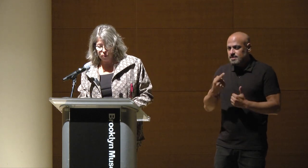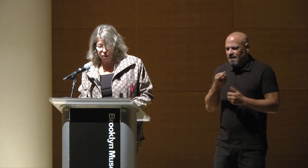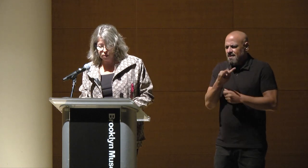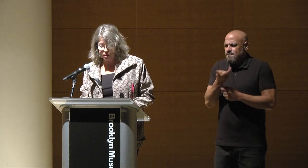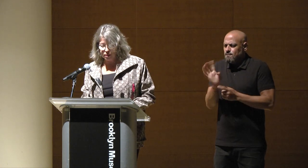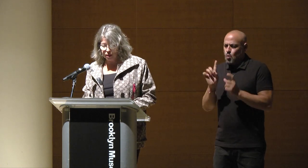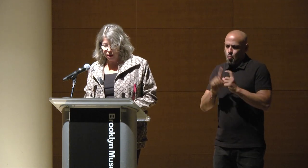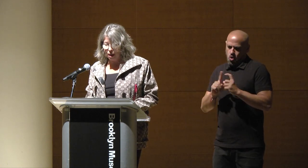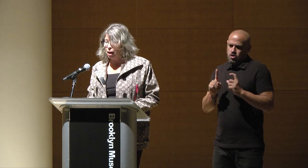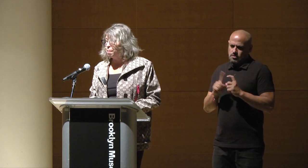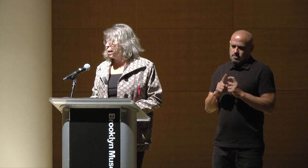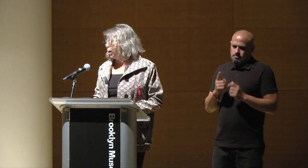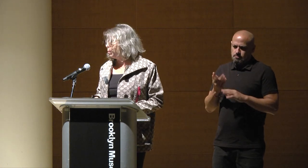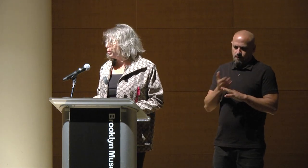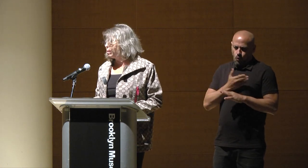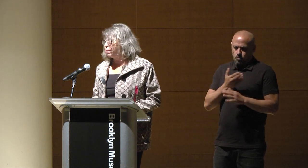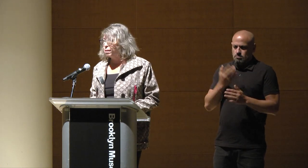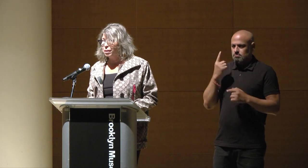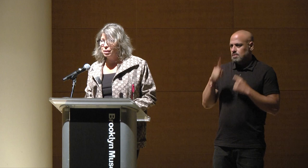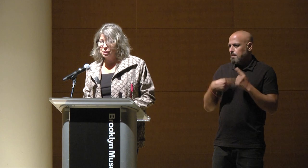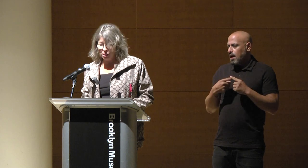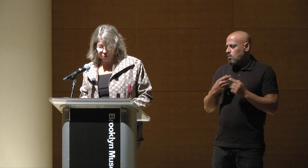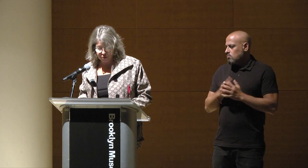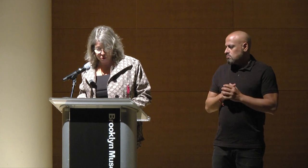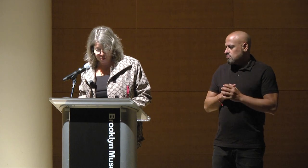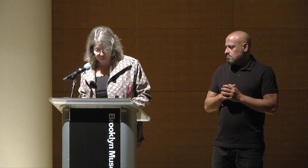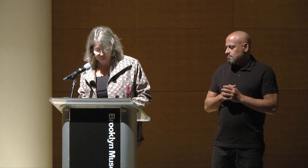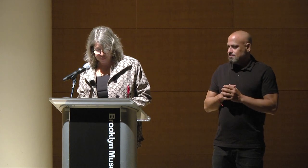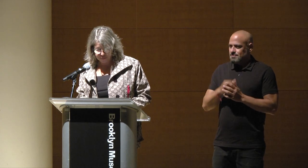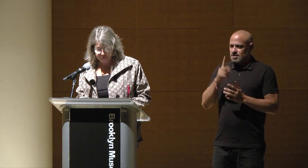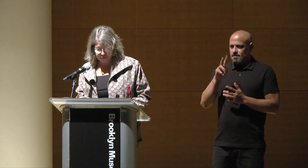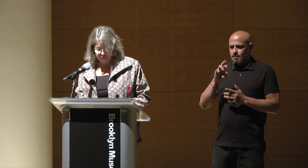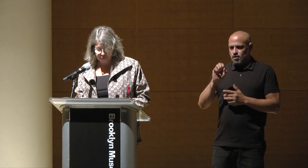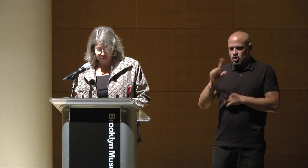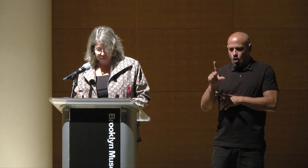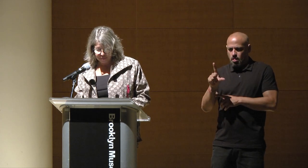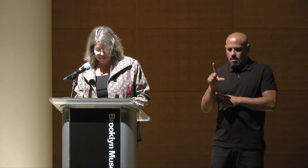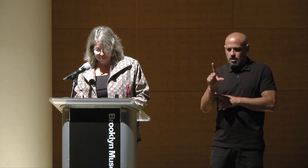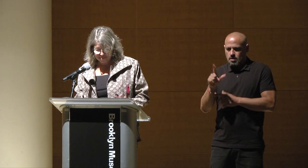few words about dear Virgil.